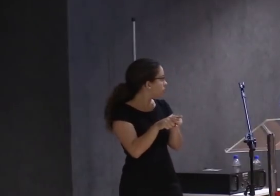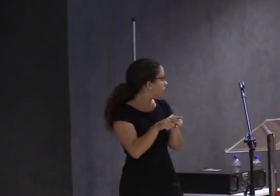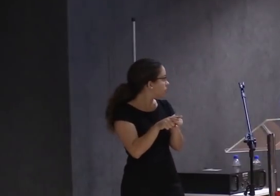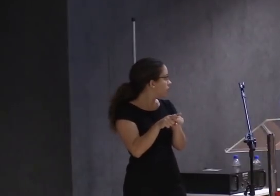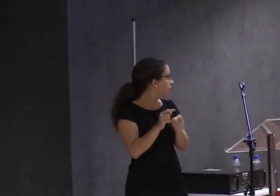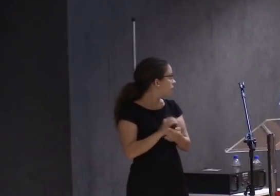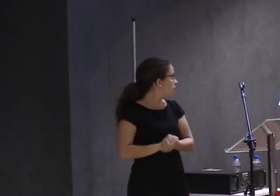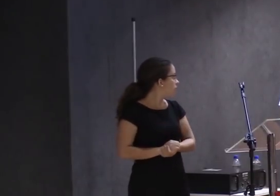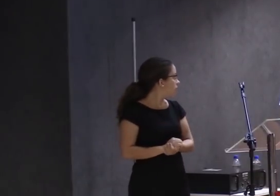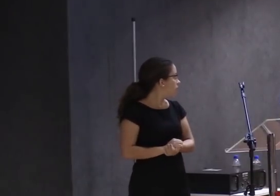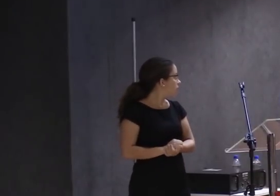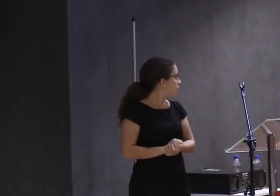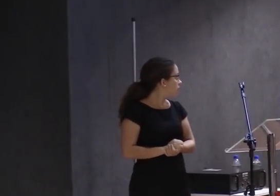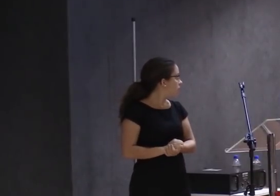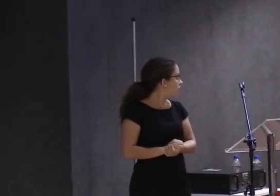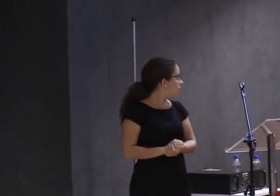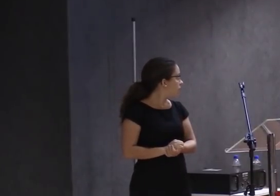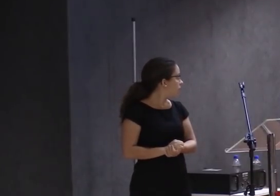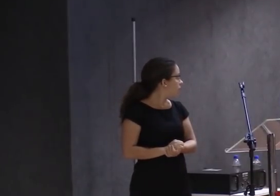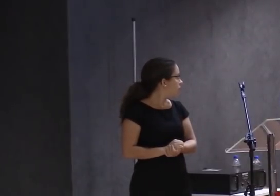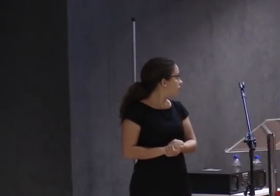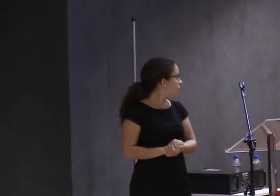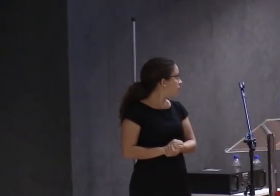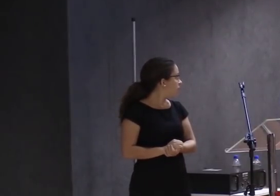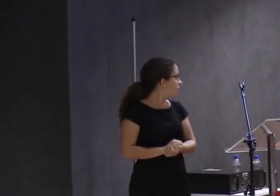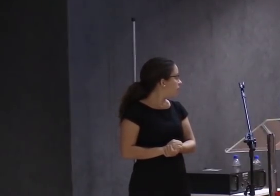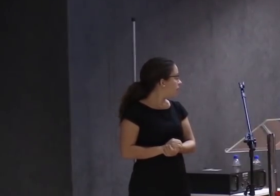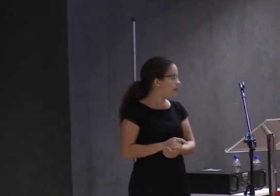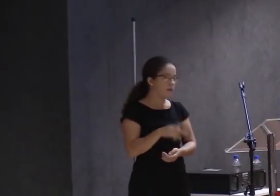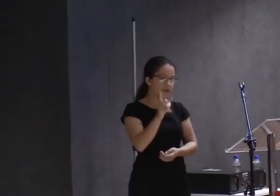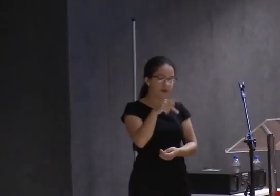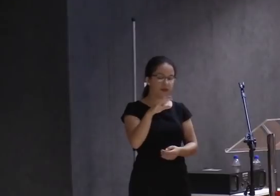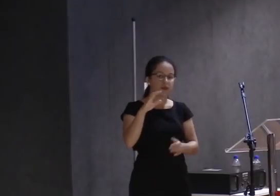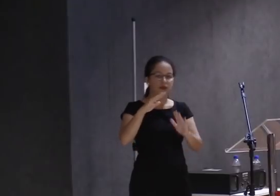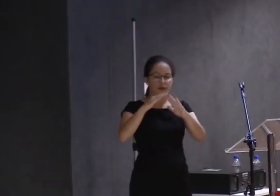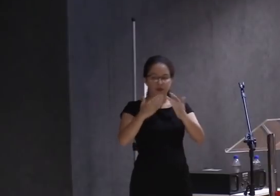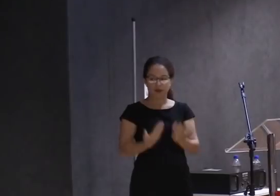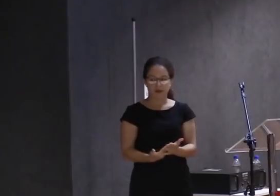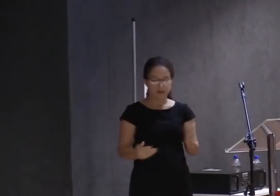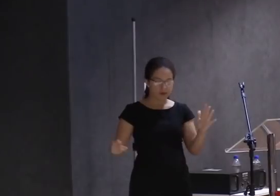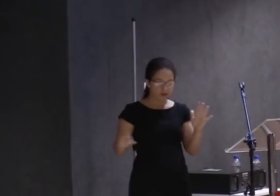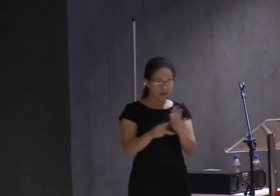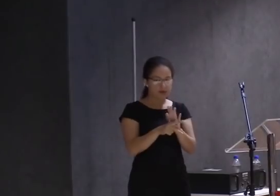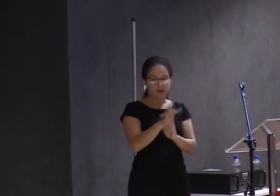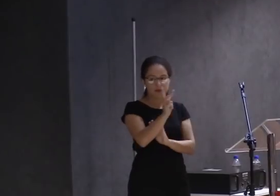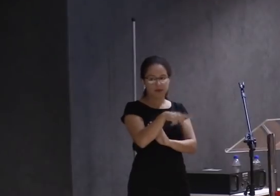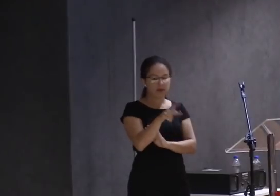a universidade é uma escola profissional de professores.